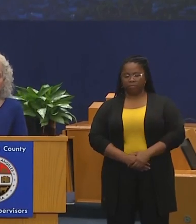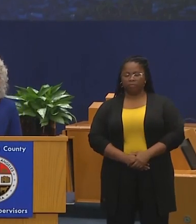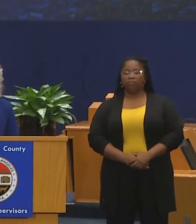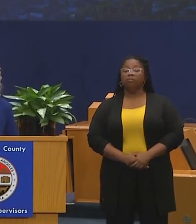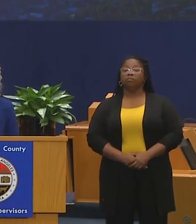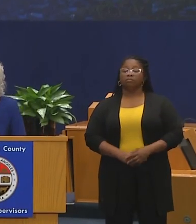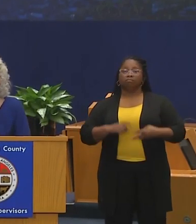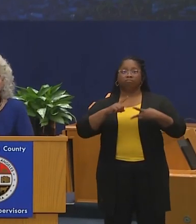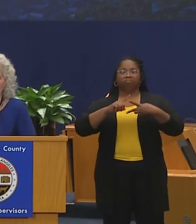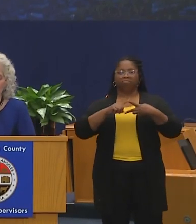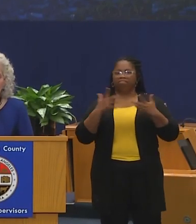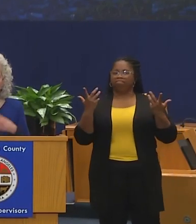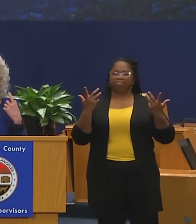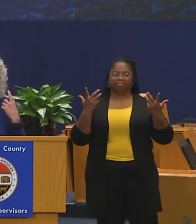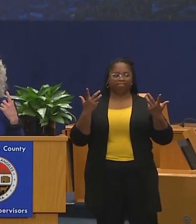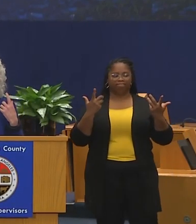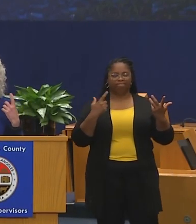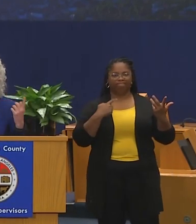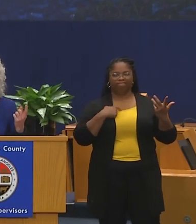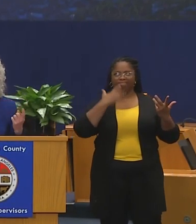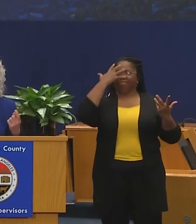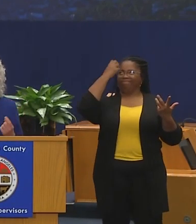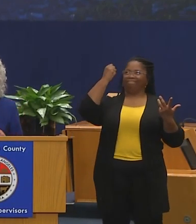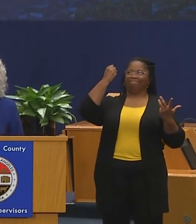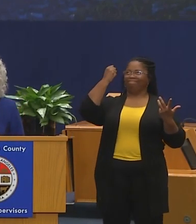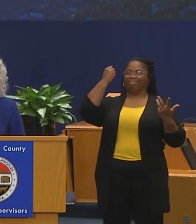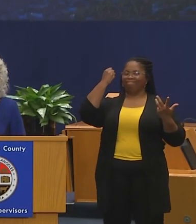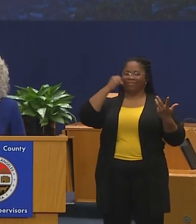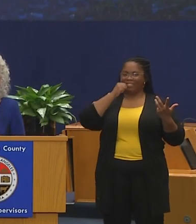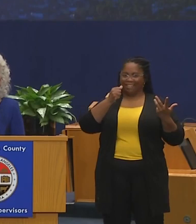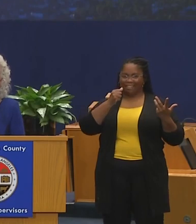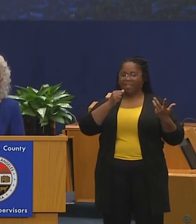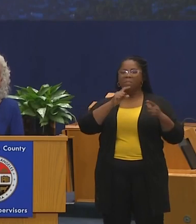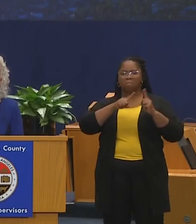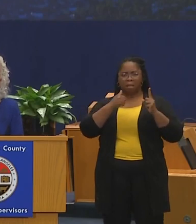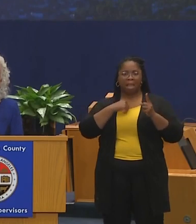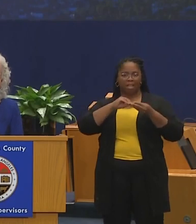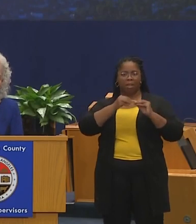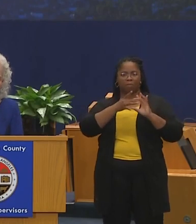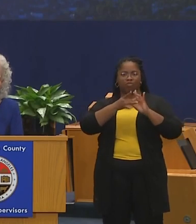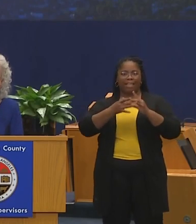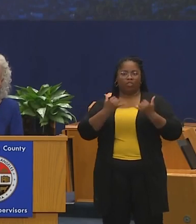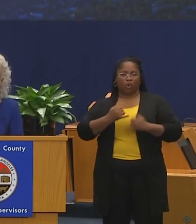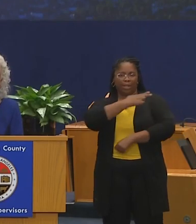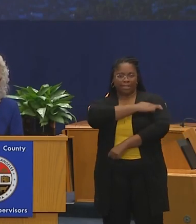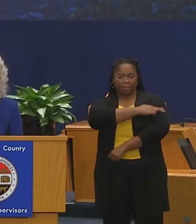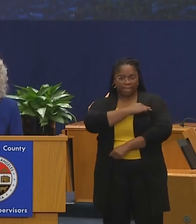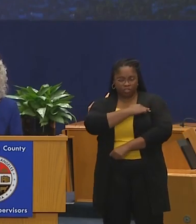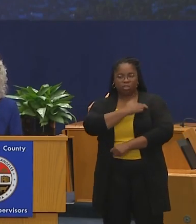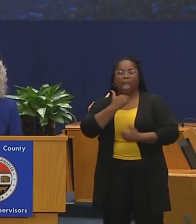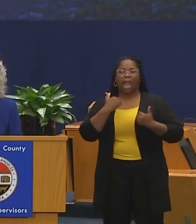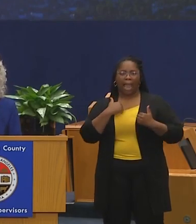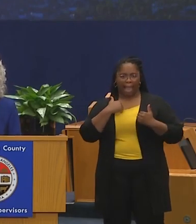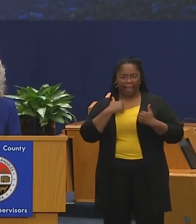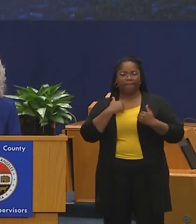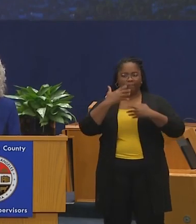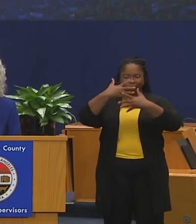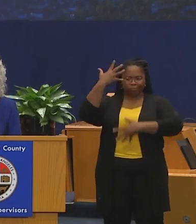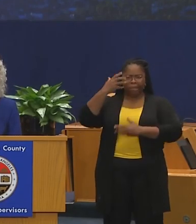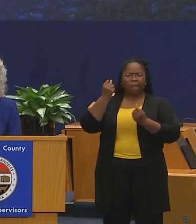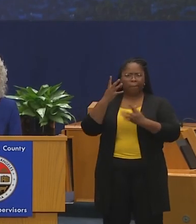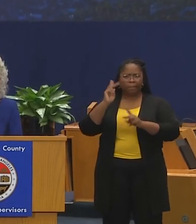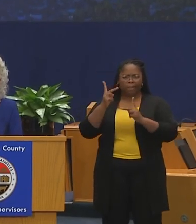Yeah, I don't have them in my head, but we do have the numbers on current hospitalizations. We do have the numbers of the people currently